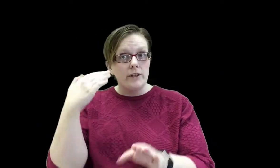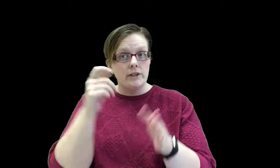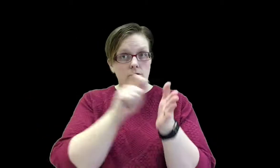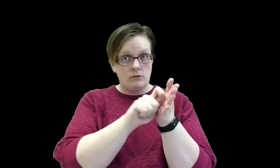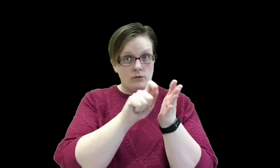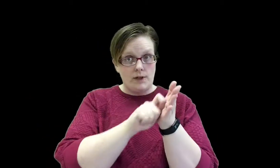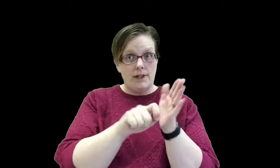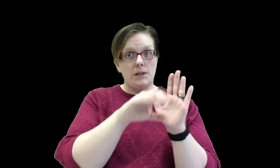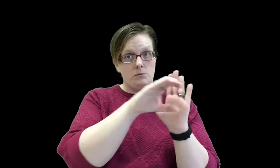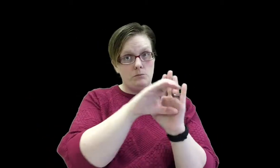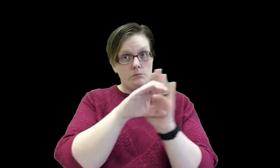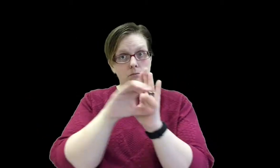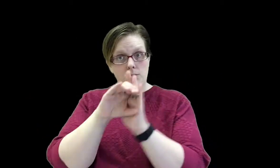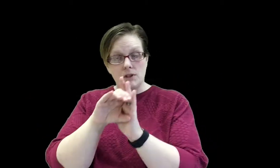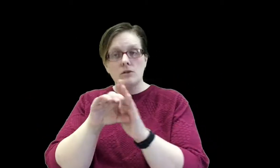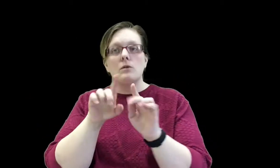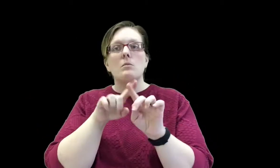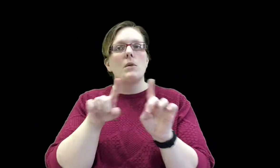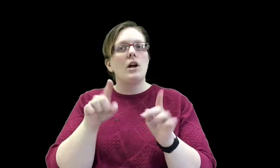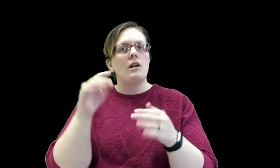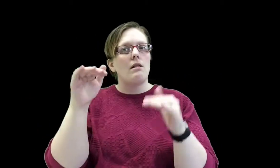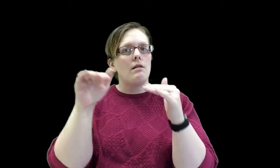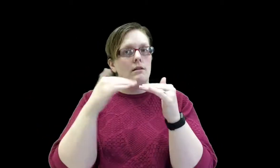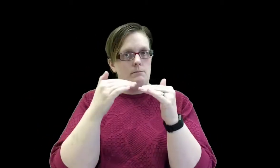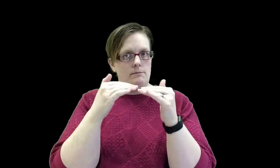lot. Korea limited theirs to 30.